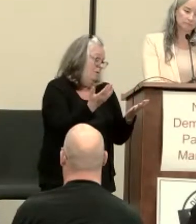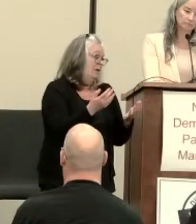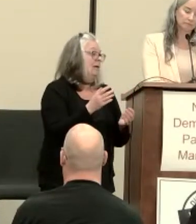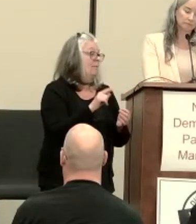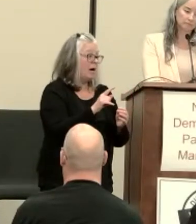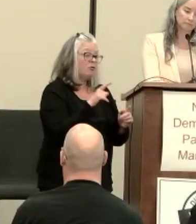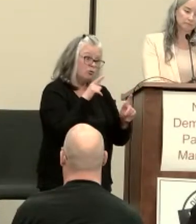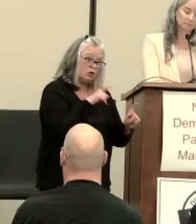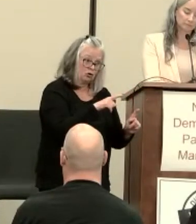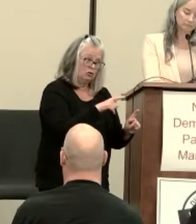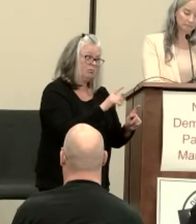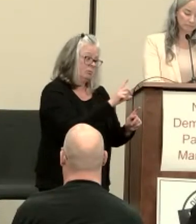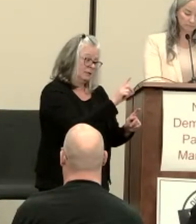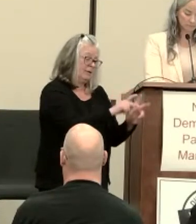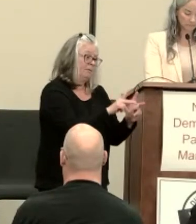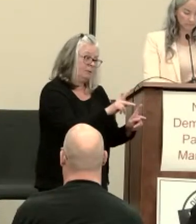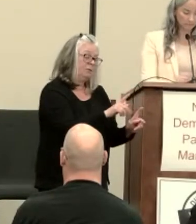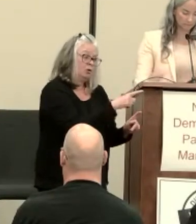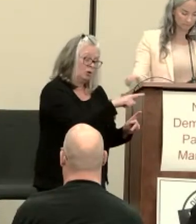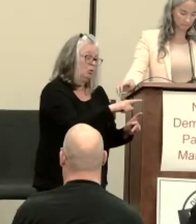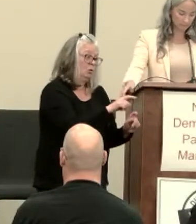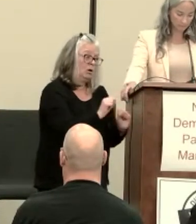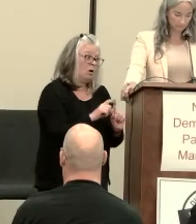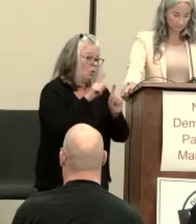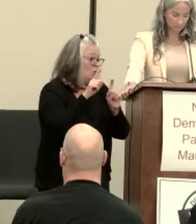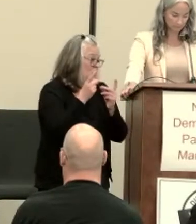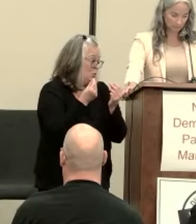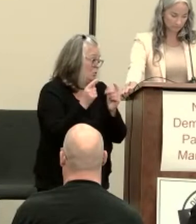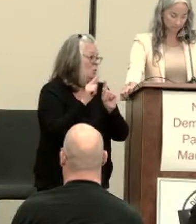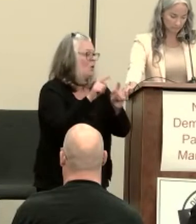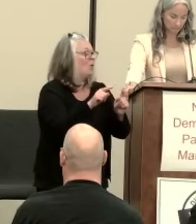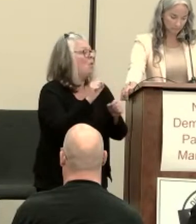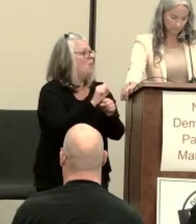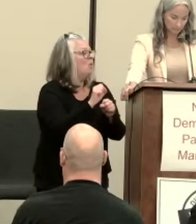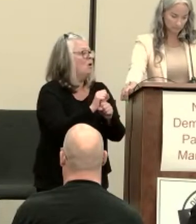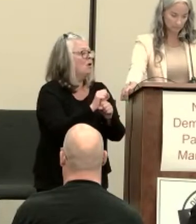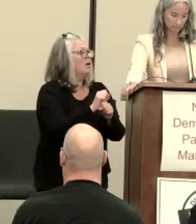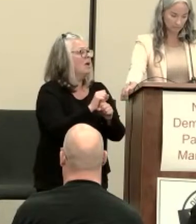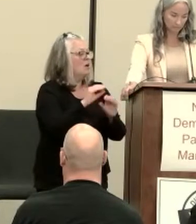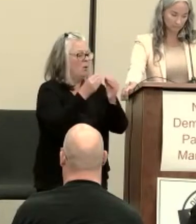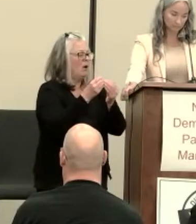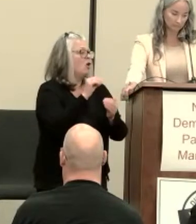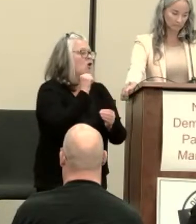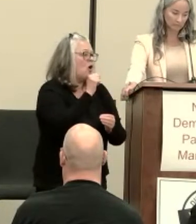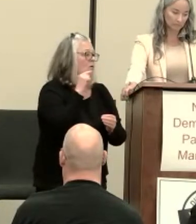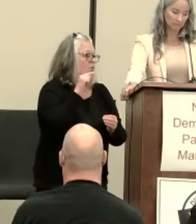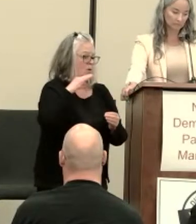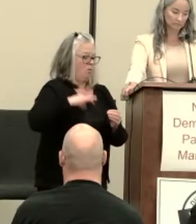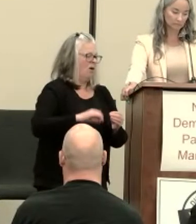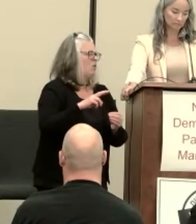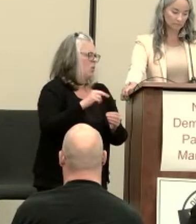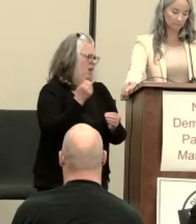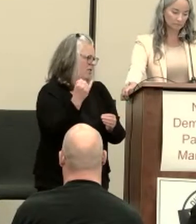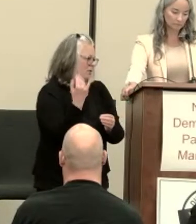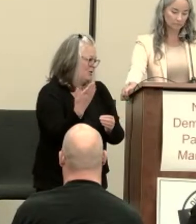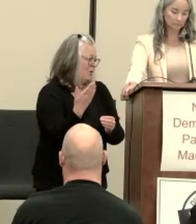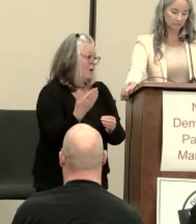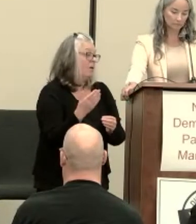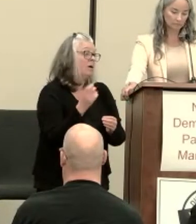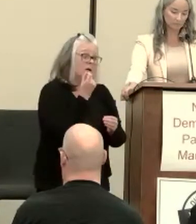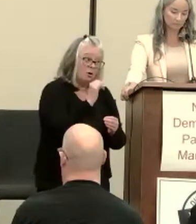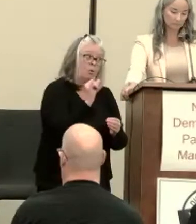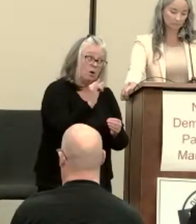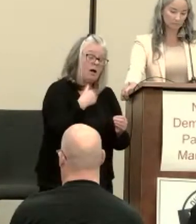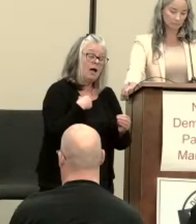with disabilities. You could go and work at a not-for-profit or at another job. The other is that we have a Manitoba